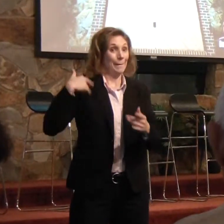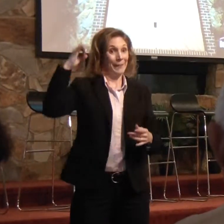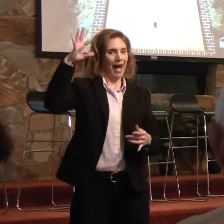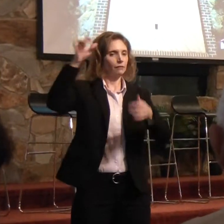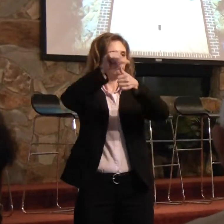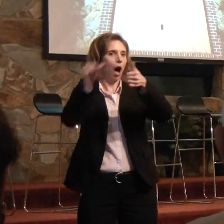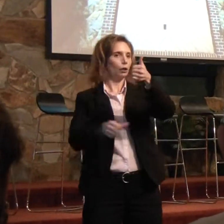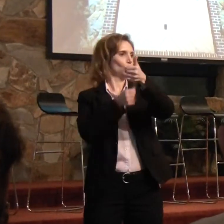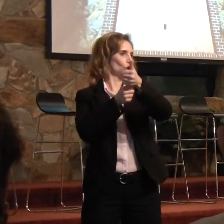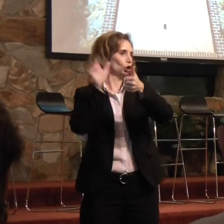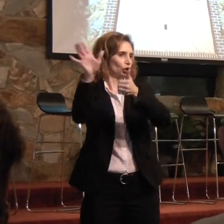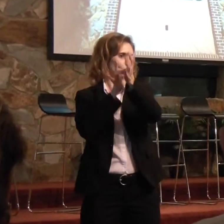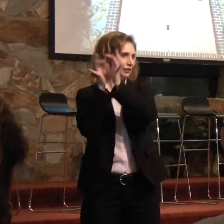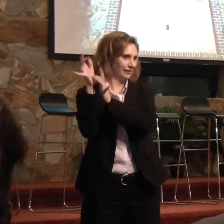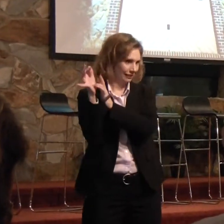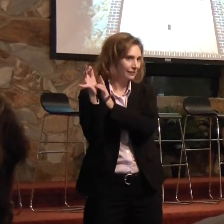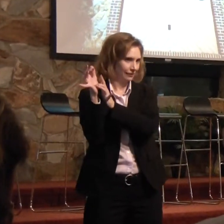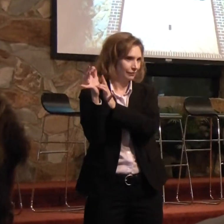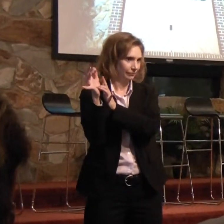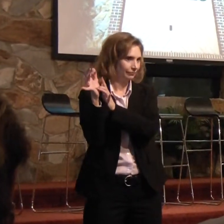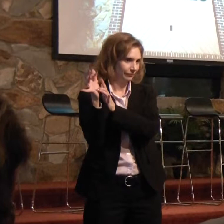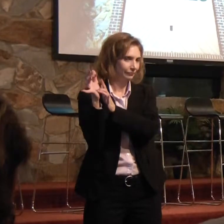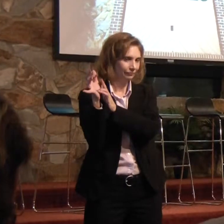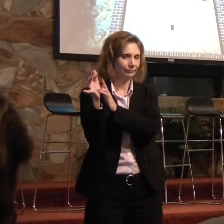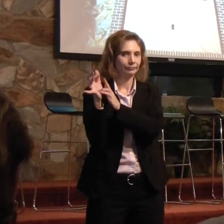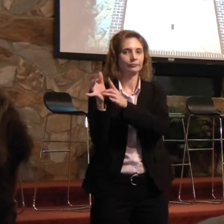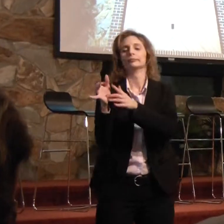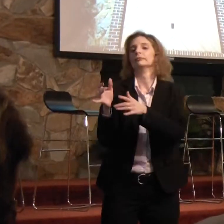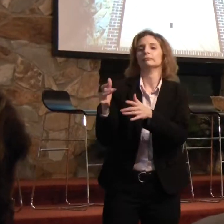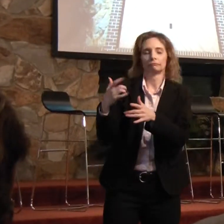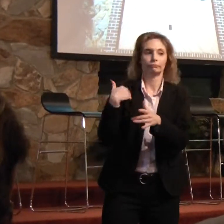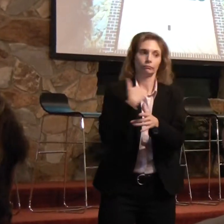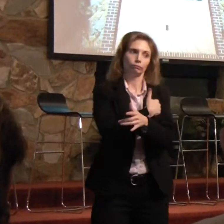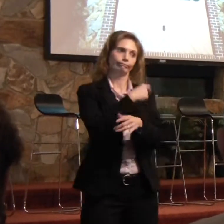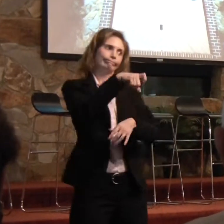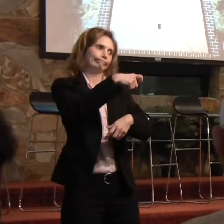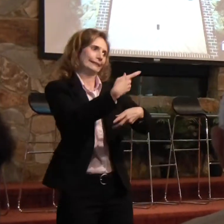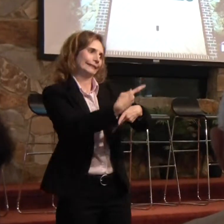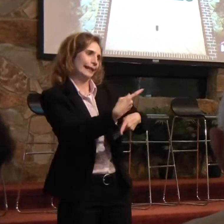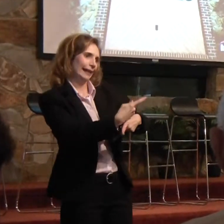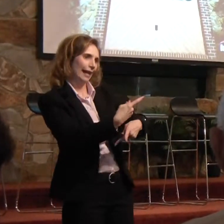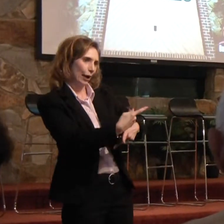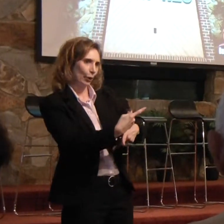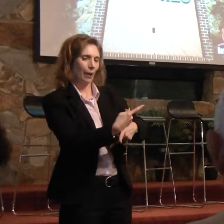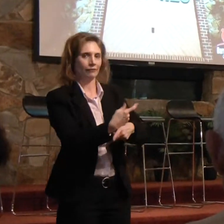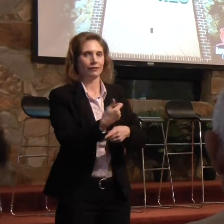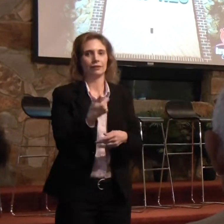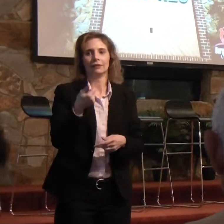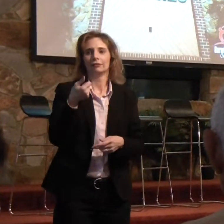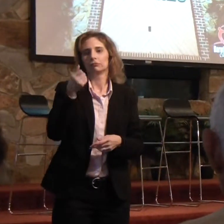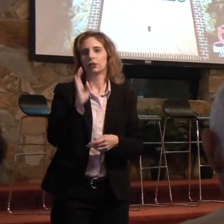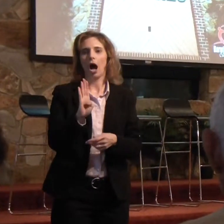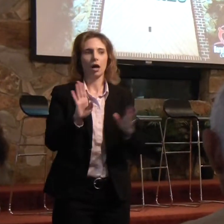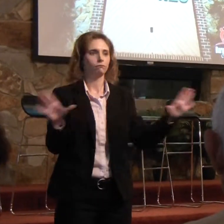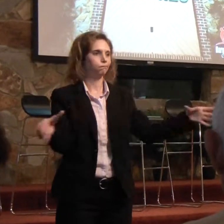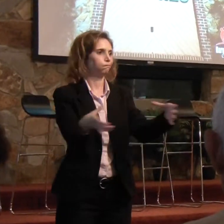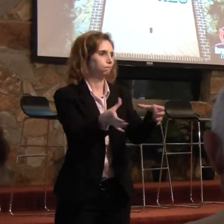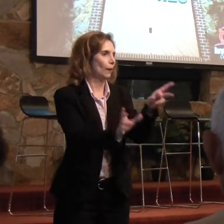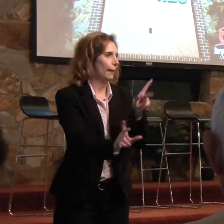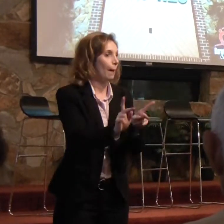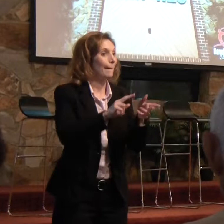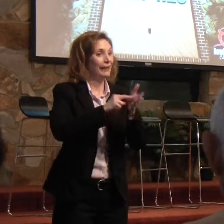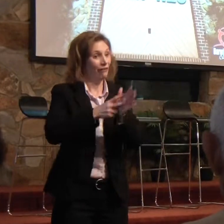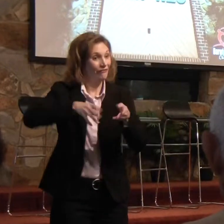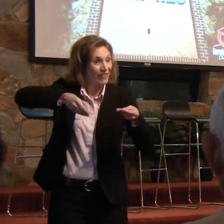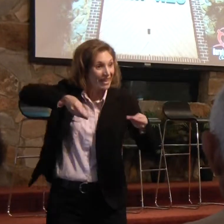the headship of Jesus. We are under-shepherds and we are to take care of the flock of God. And that means to feed and